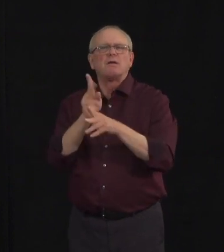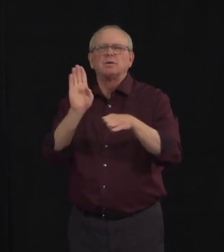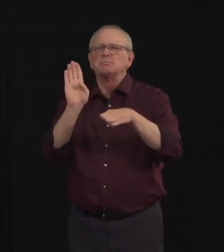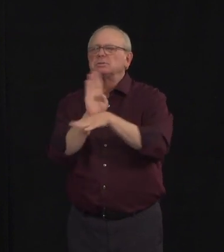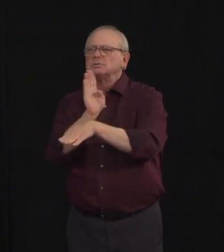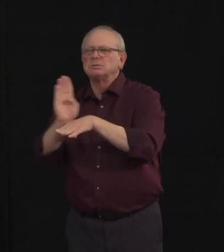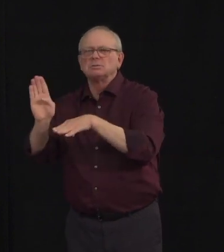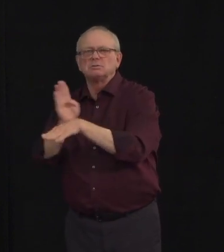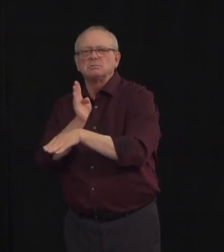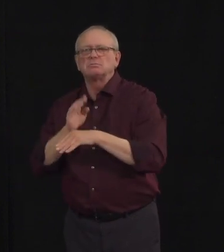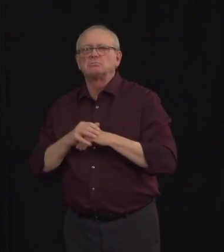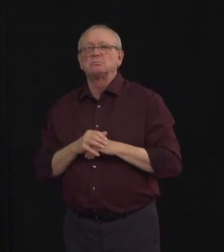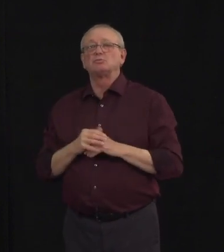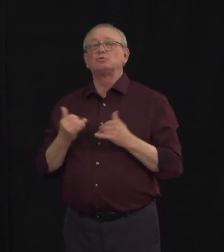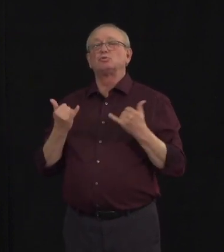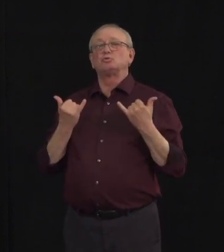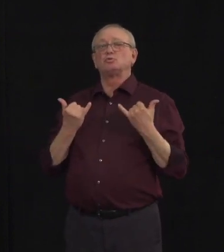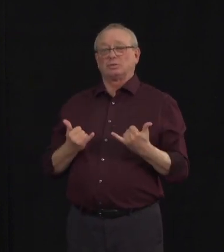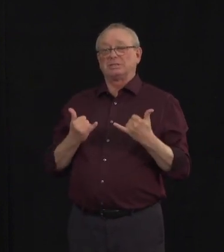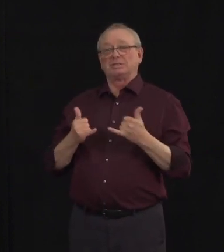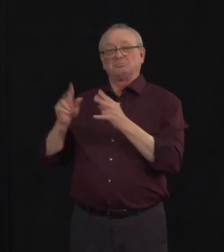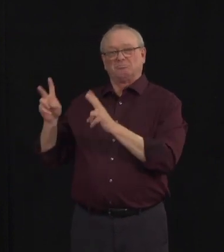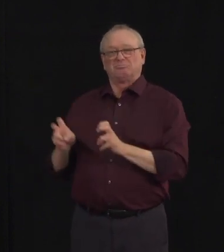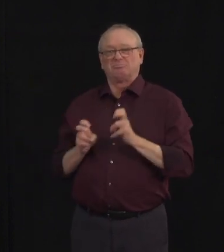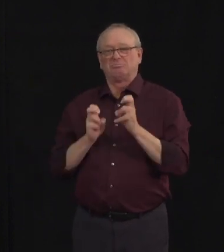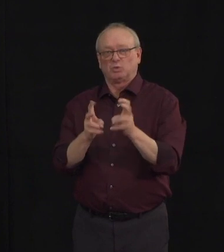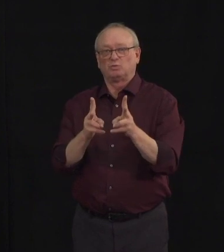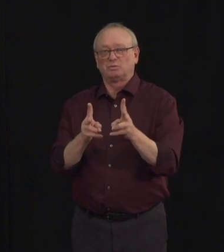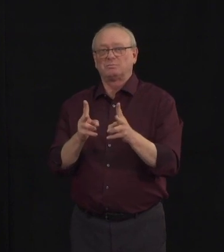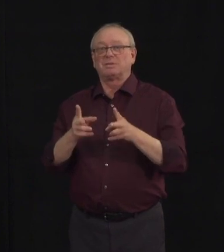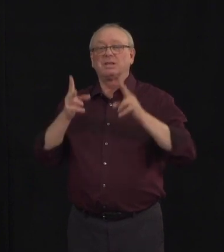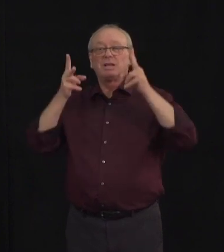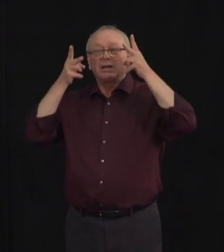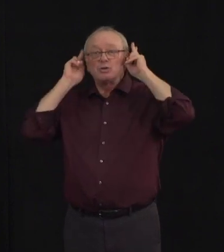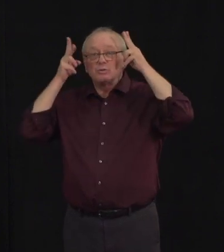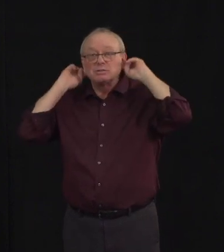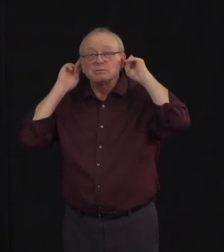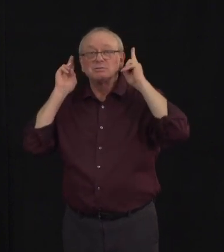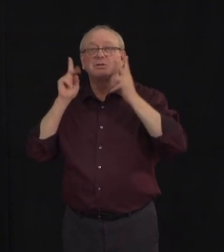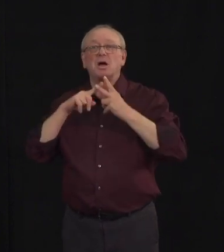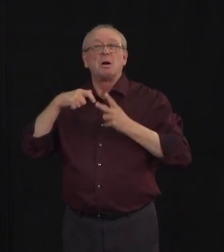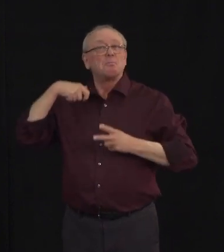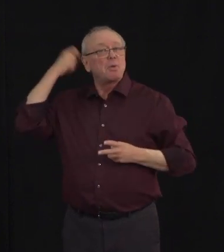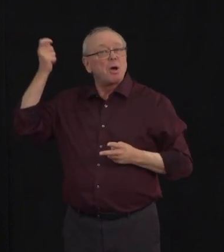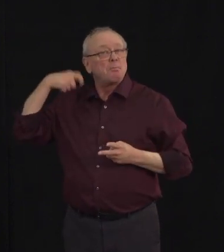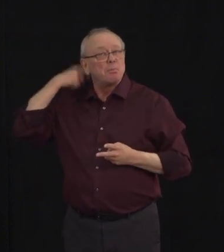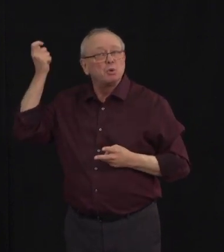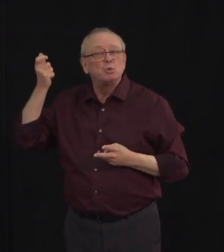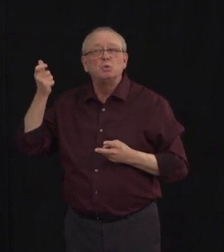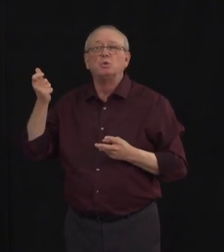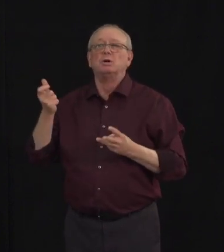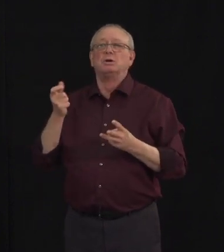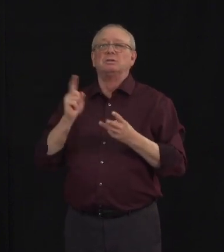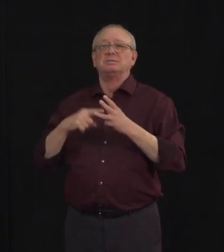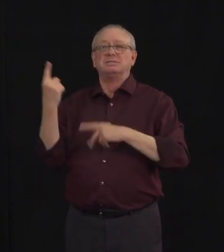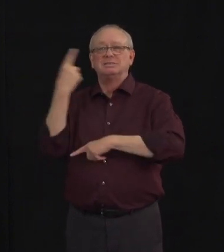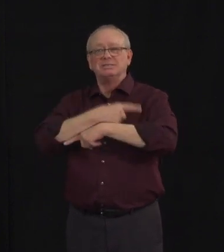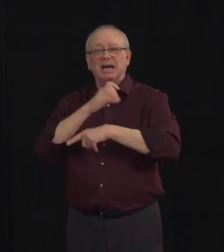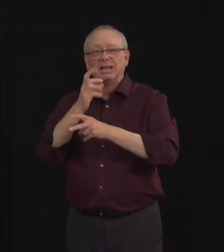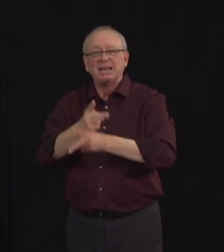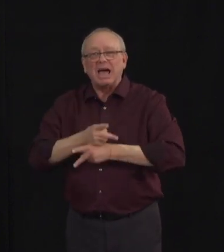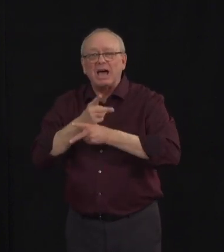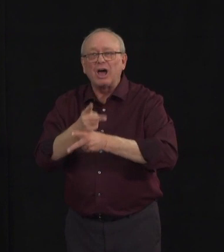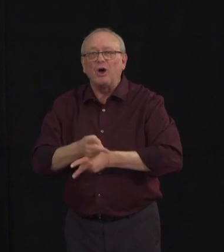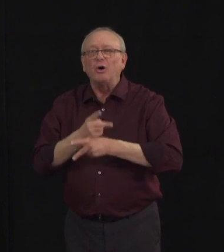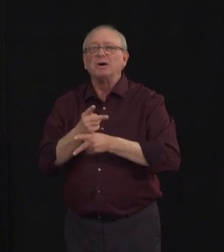hair salons and barbershops, daycares, day camps, restaurants, retail, museums and art